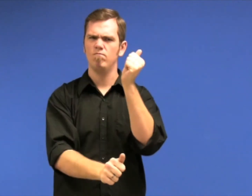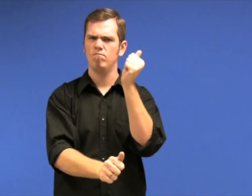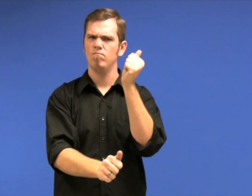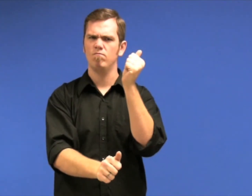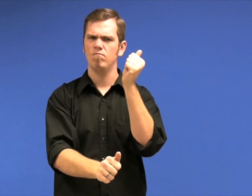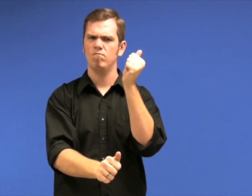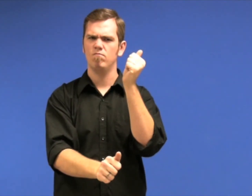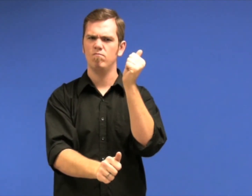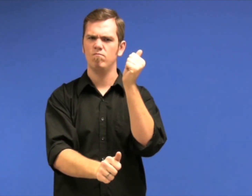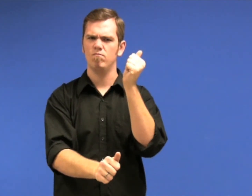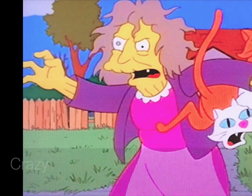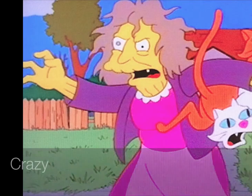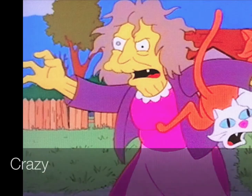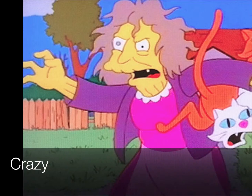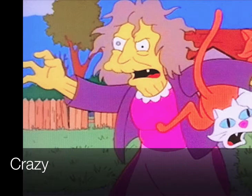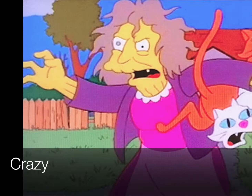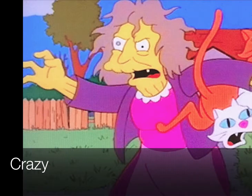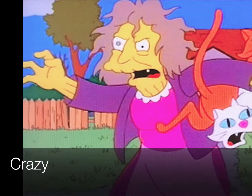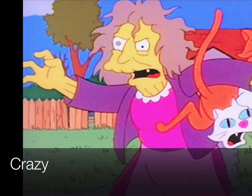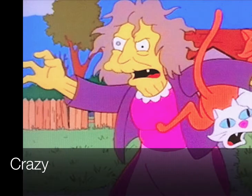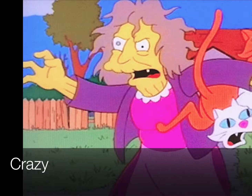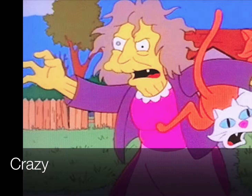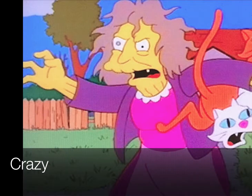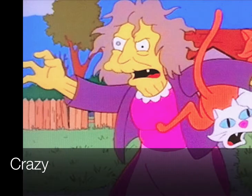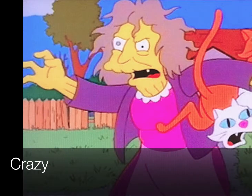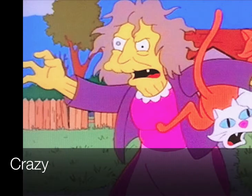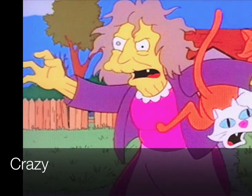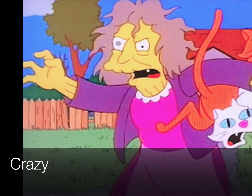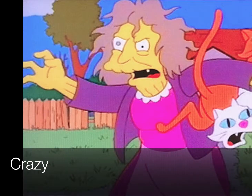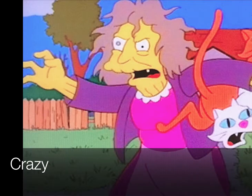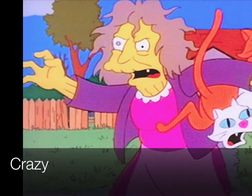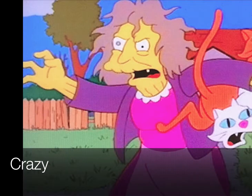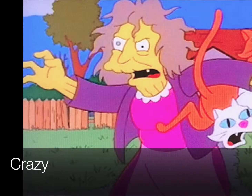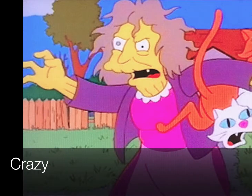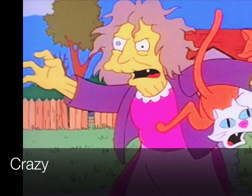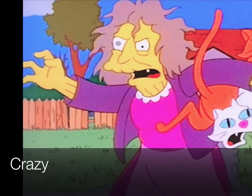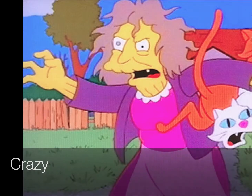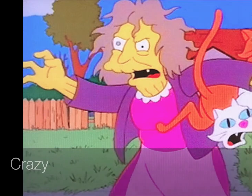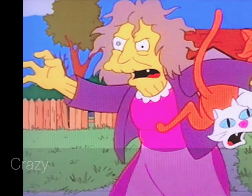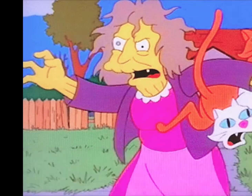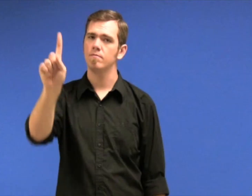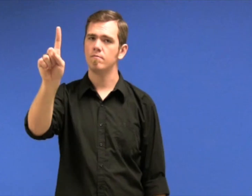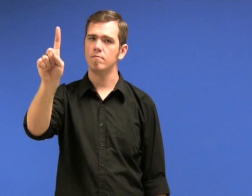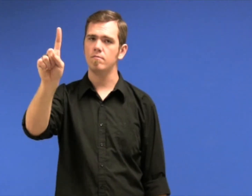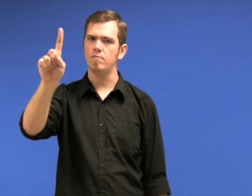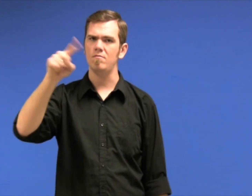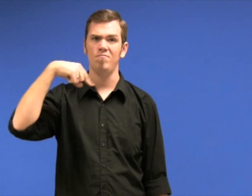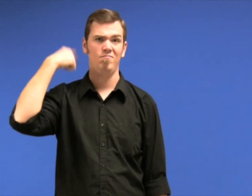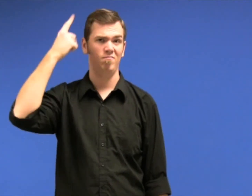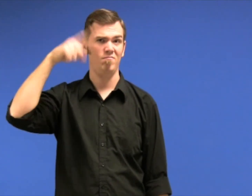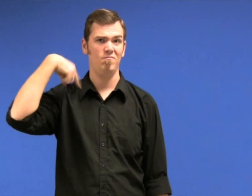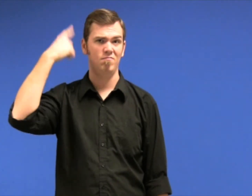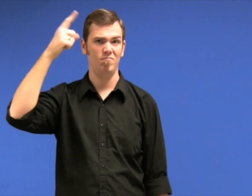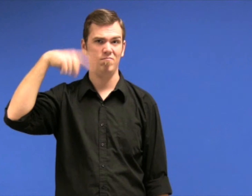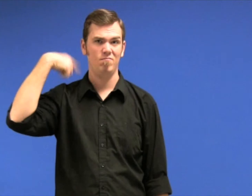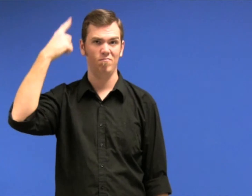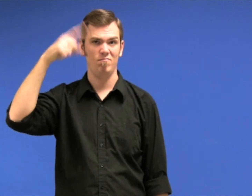Mean. Now the sign for crazy. This one just makes sense. It's number one hand and it looks